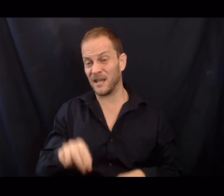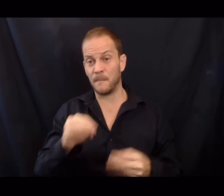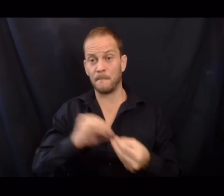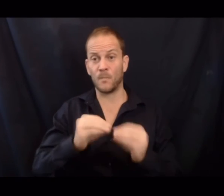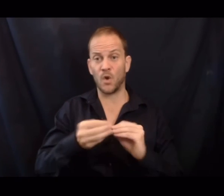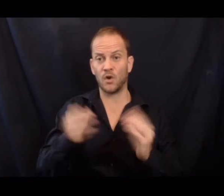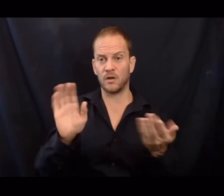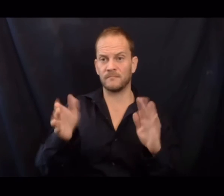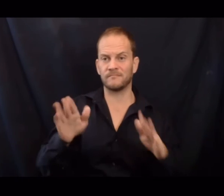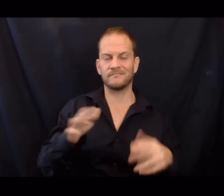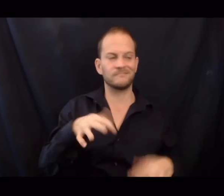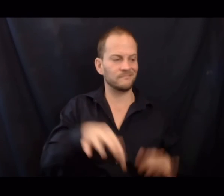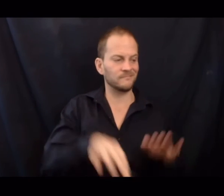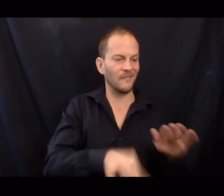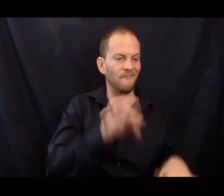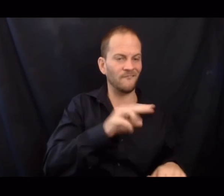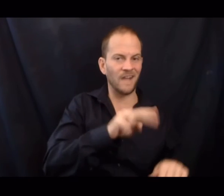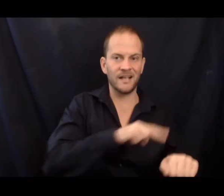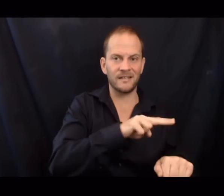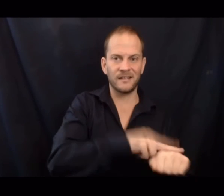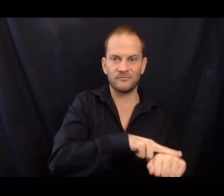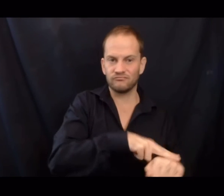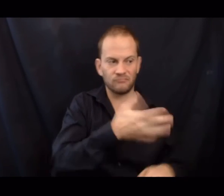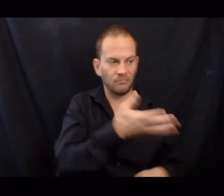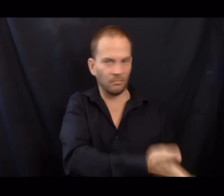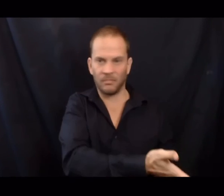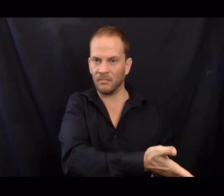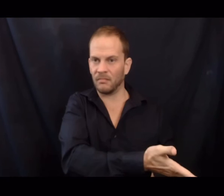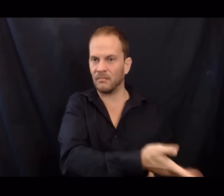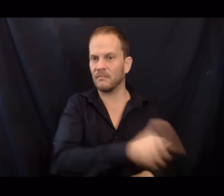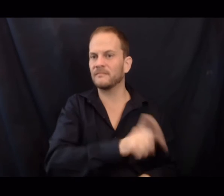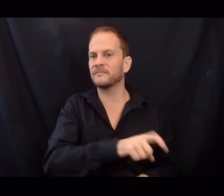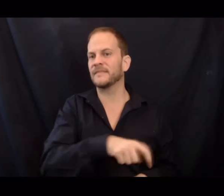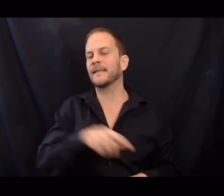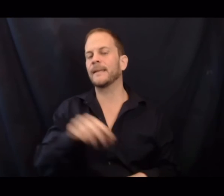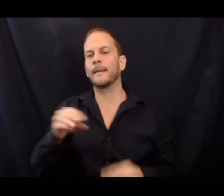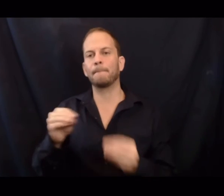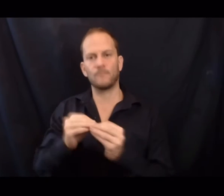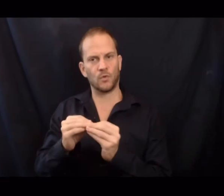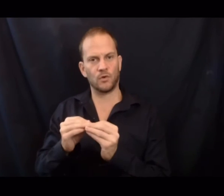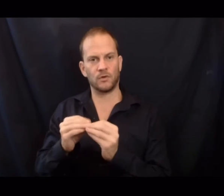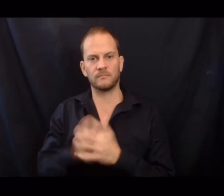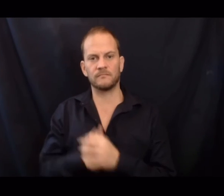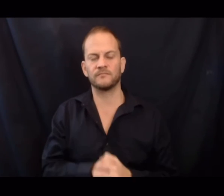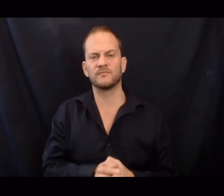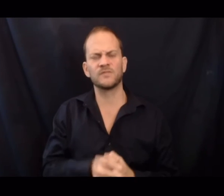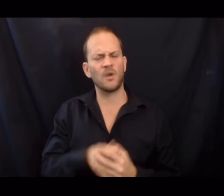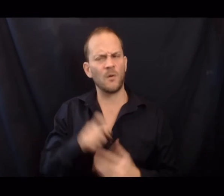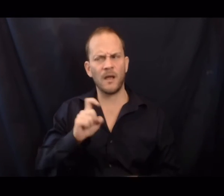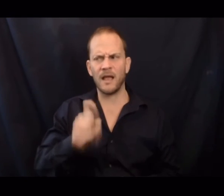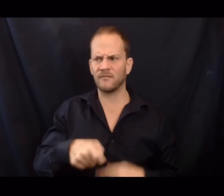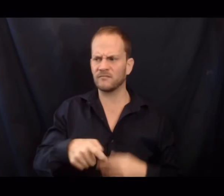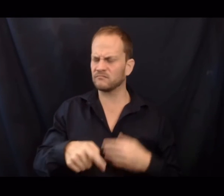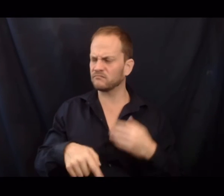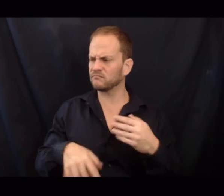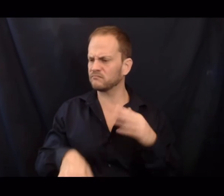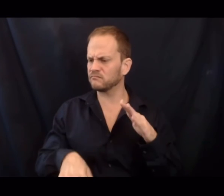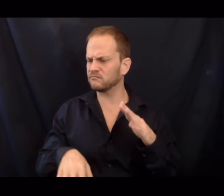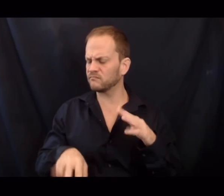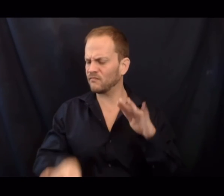we need a way of concentrating more of the uranium-235 in this fuel that we want to put in